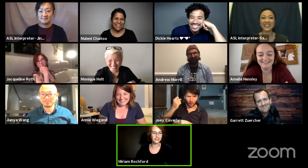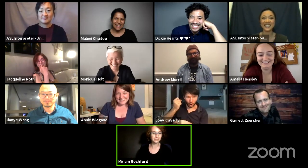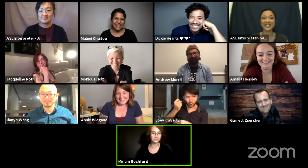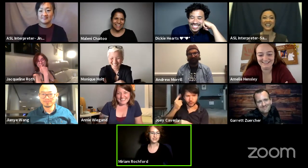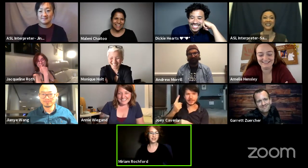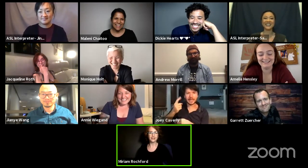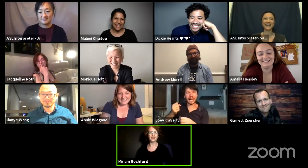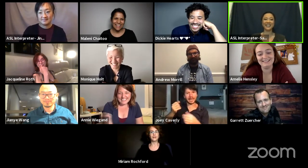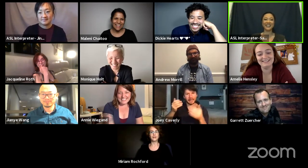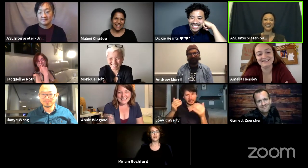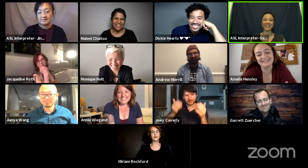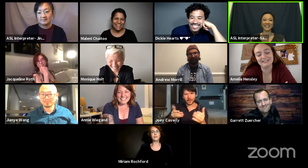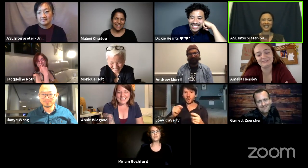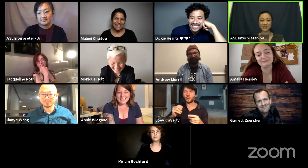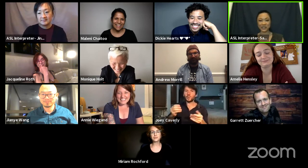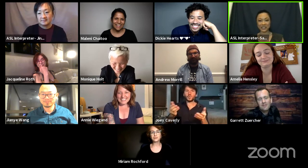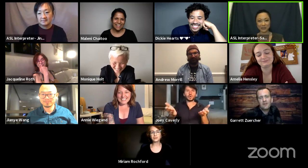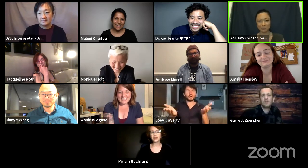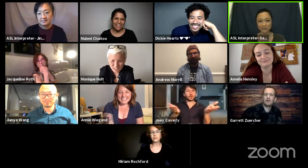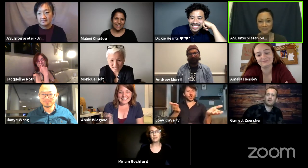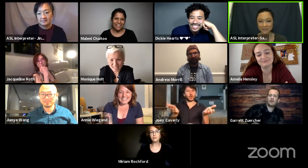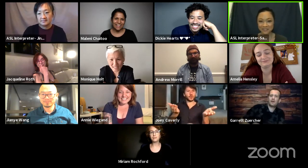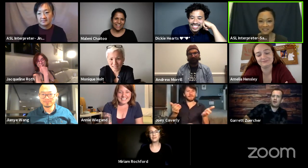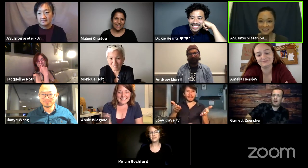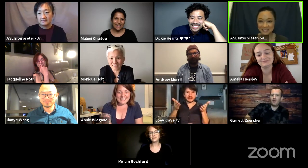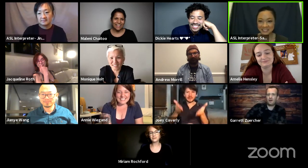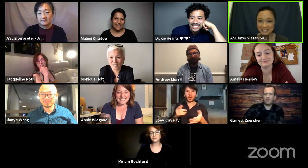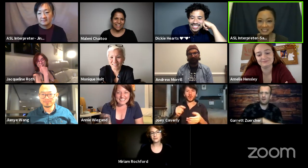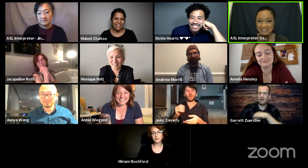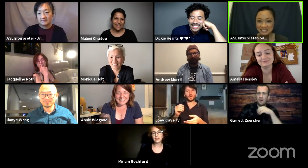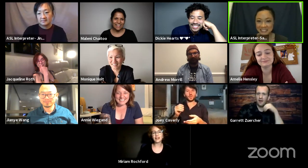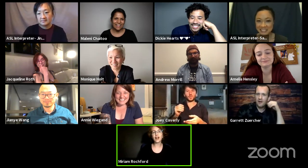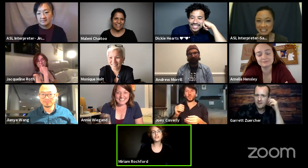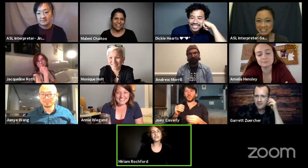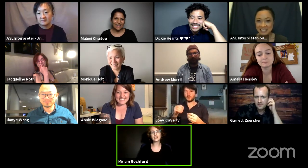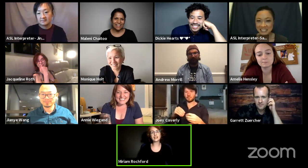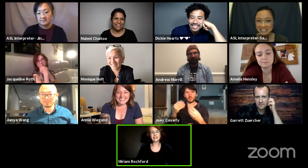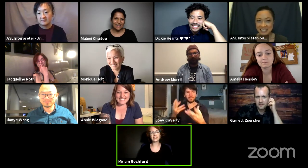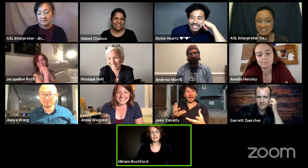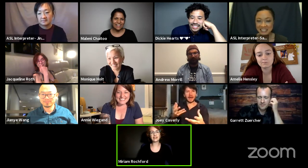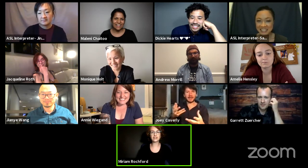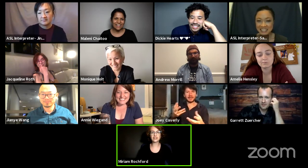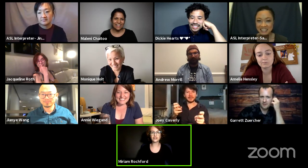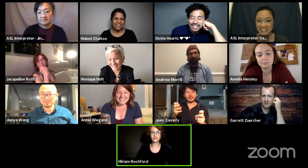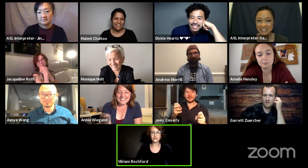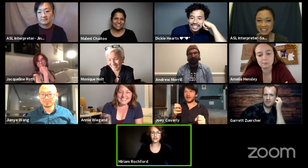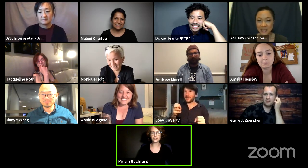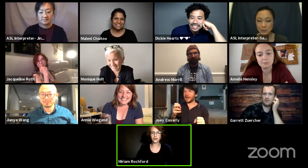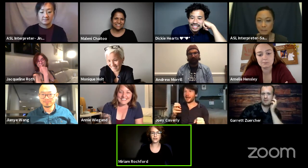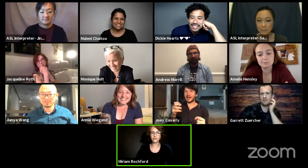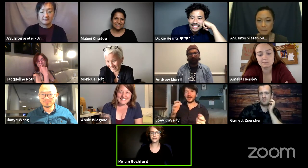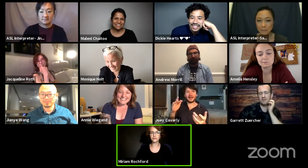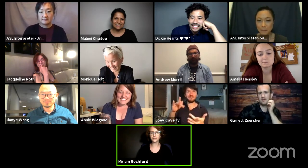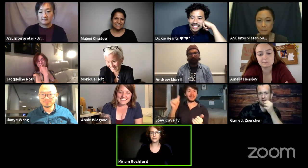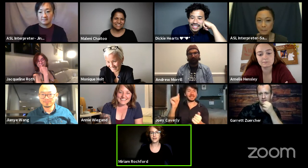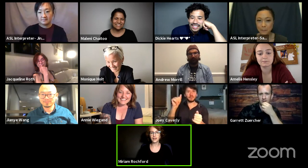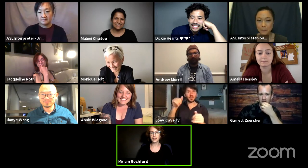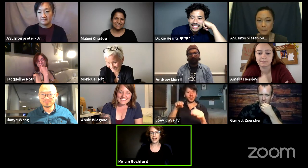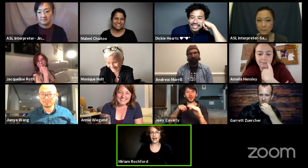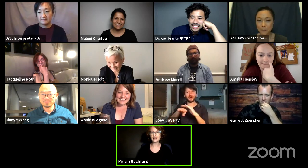bottle. Drink up. But the understand character is there to serve